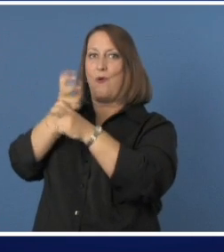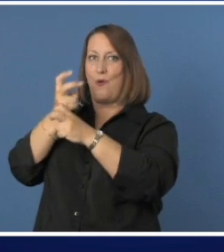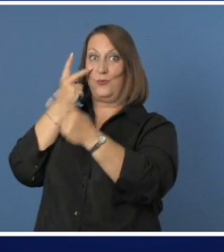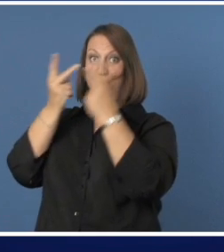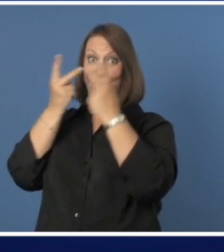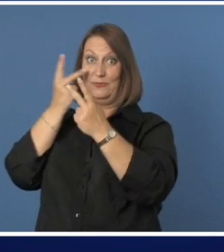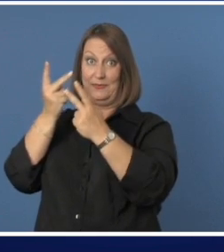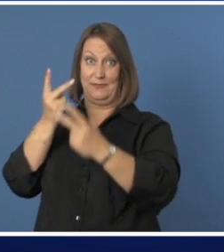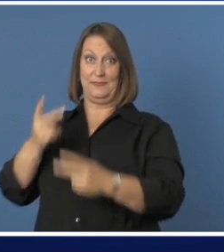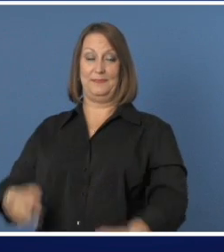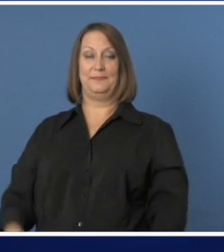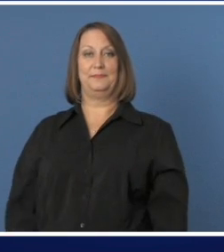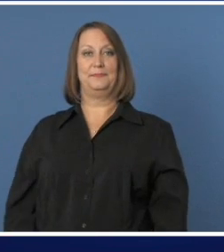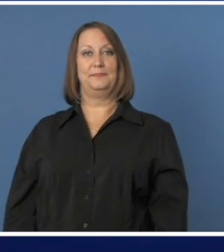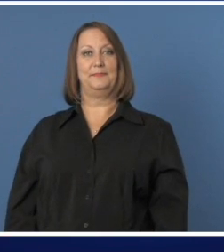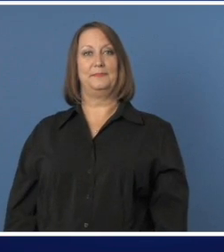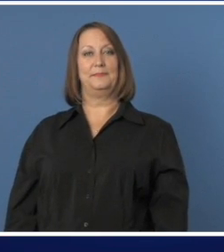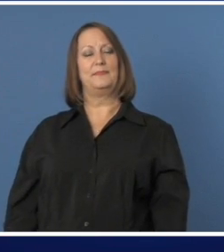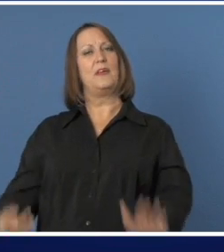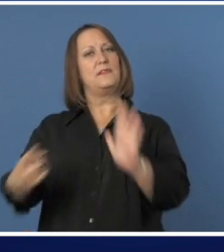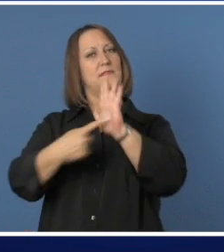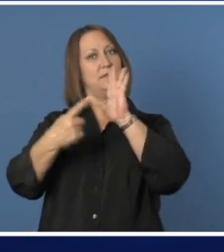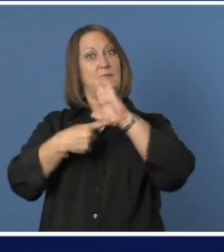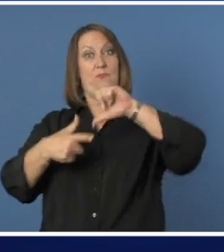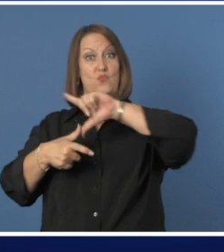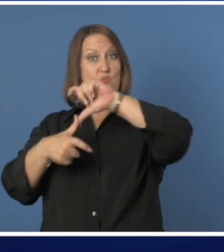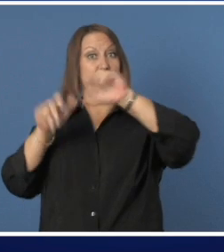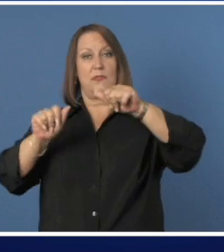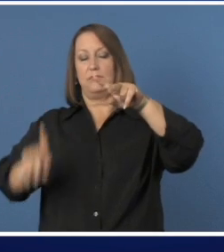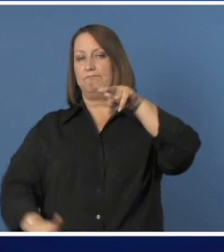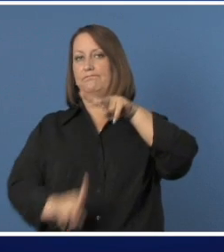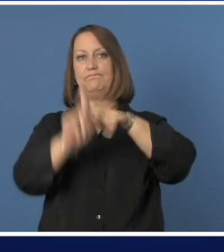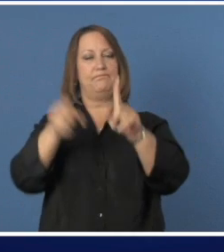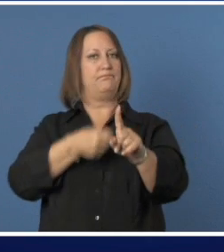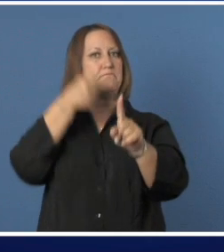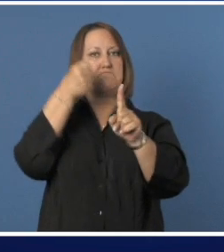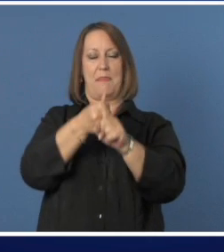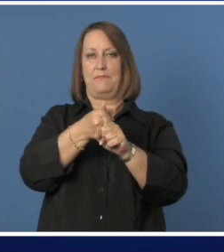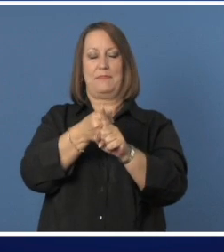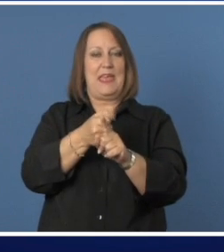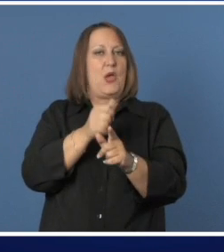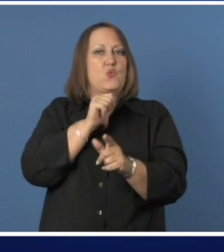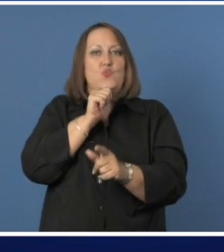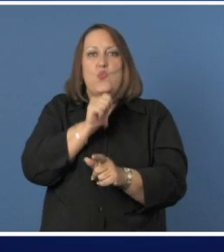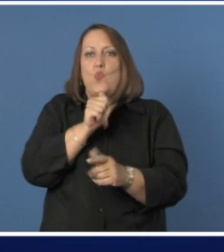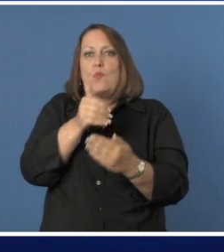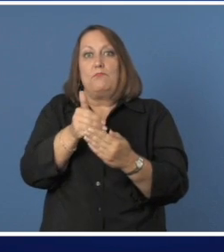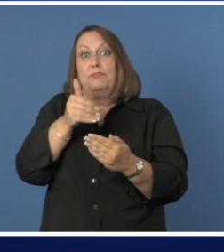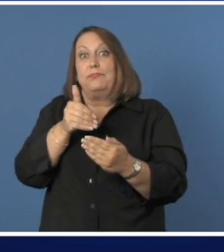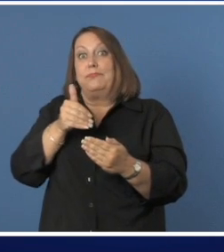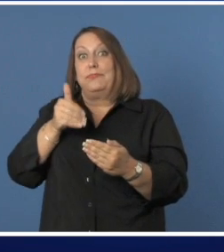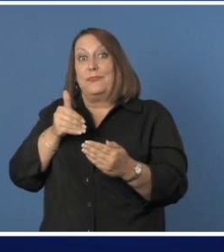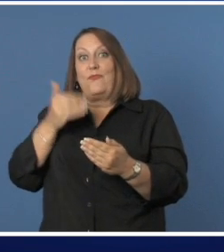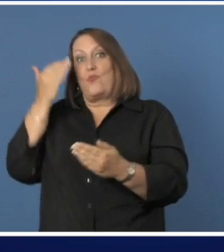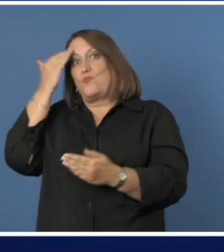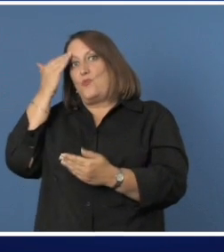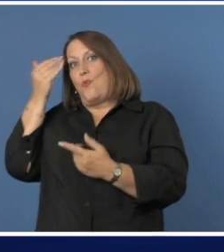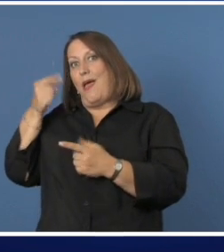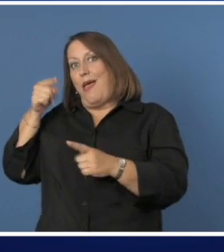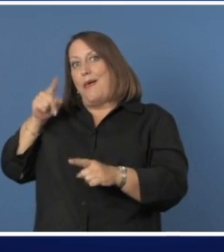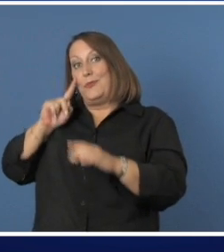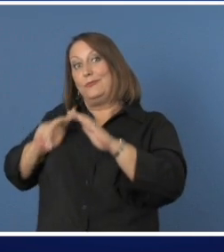occasionally tornadoes develop so rapidly that little if any advance warning is possible